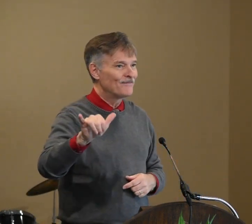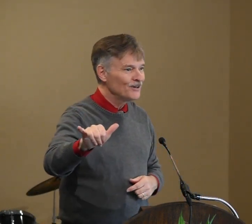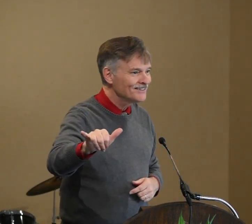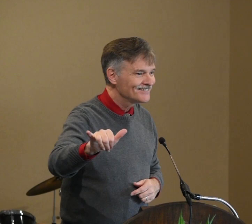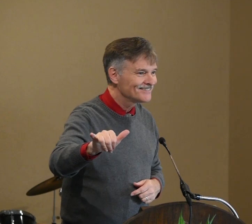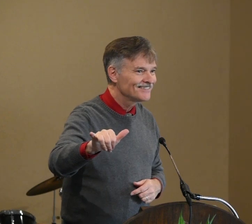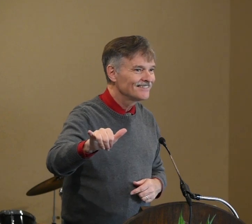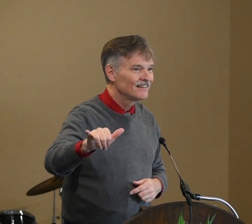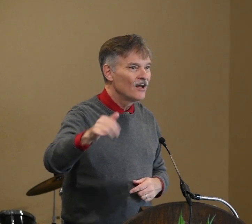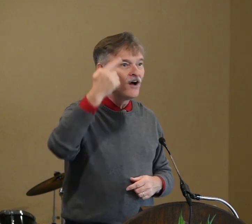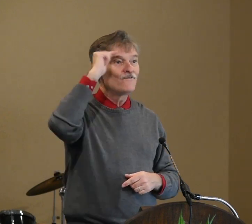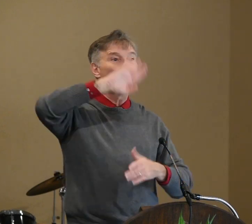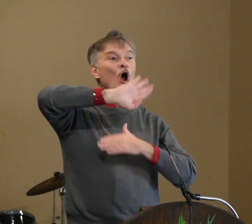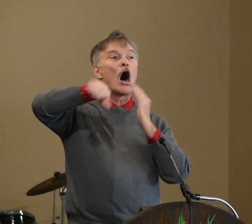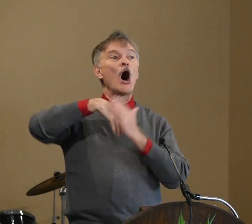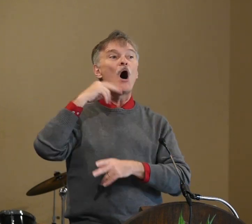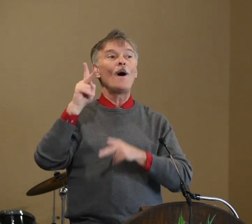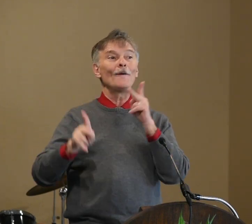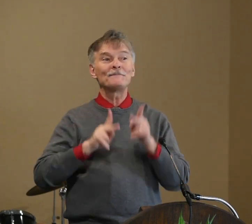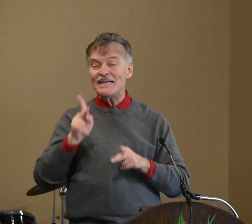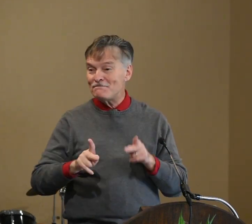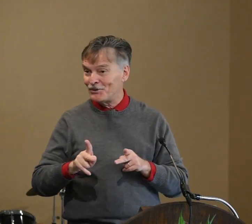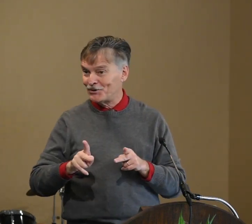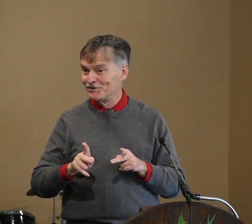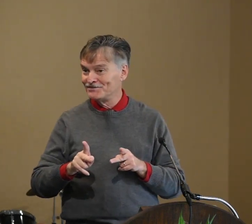forever, for all people.